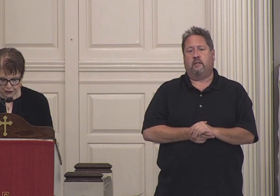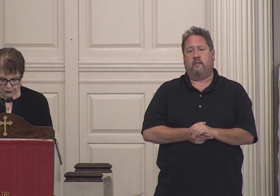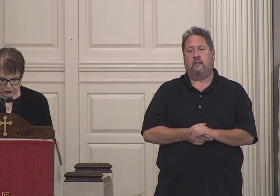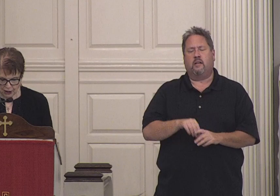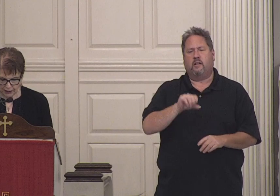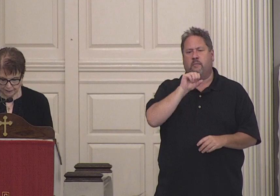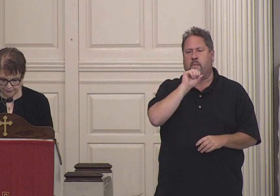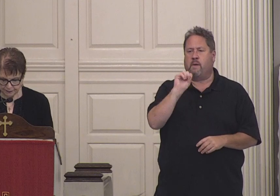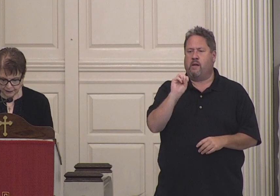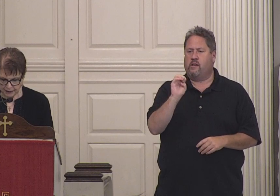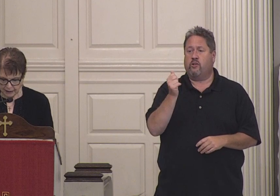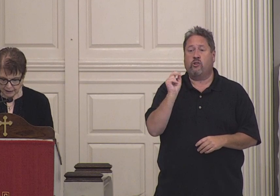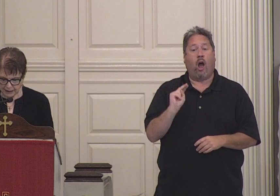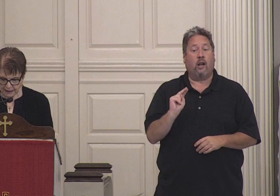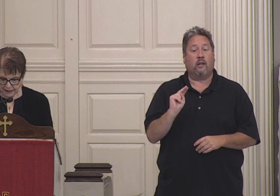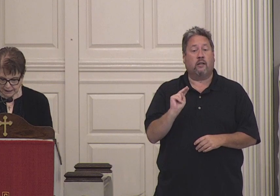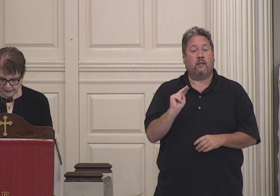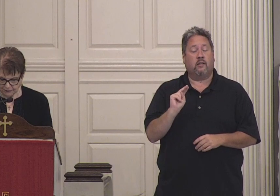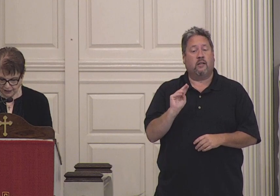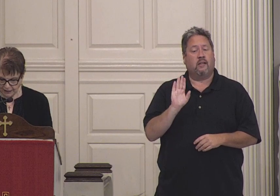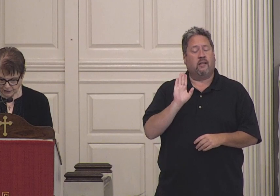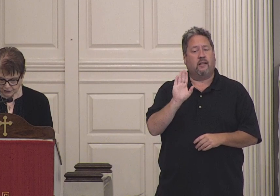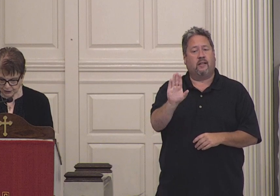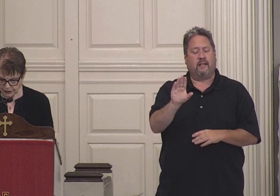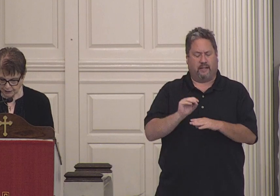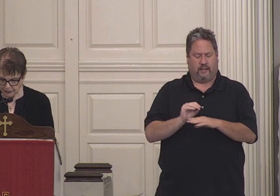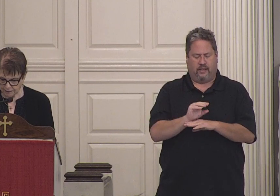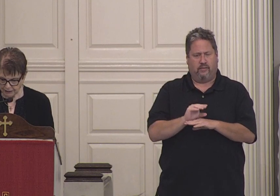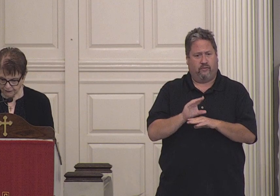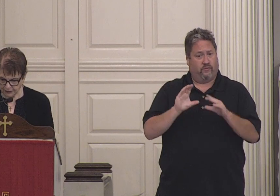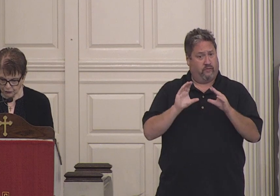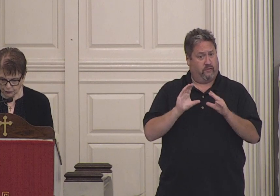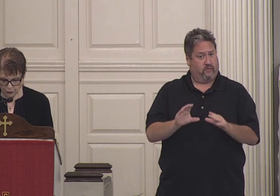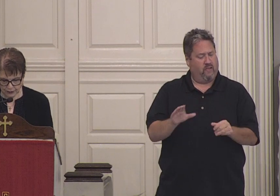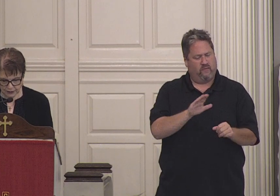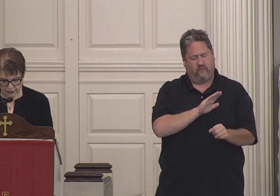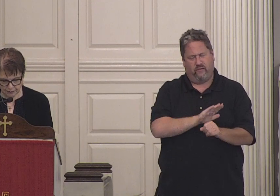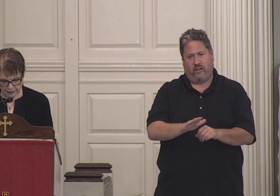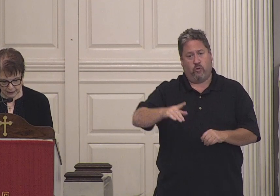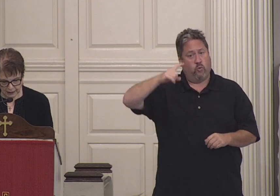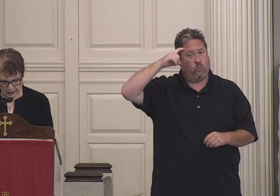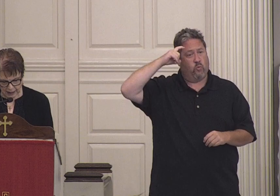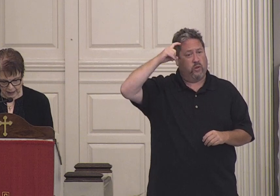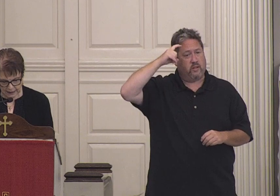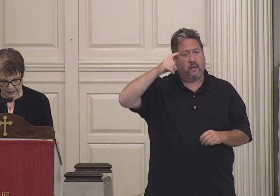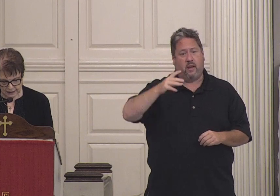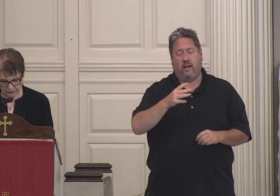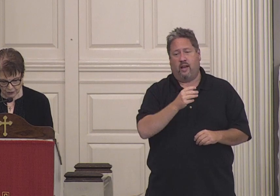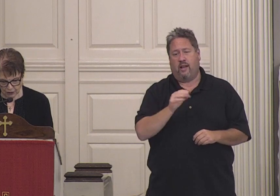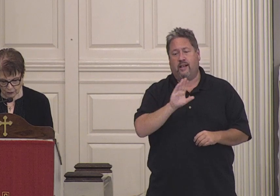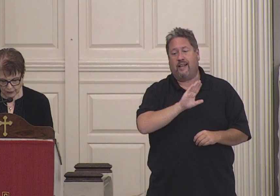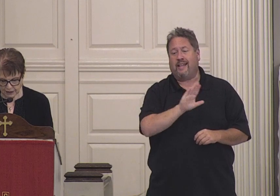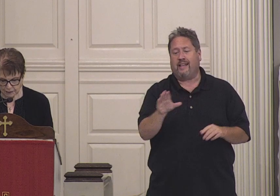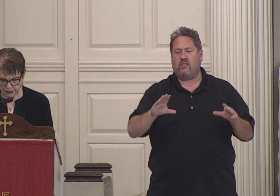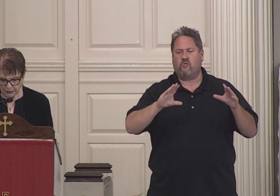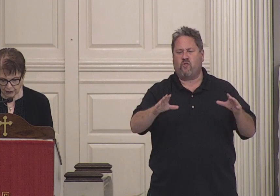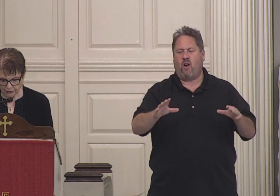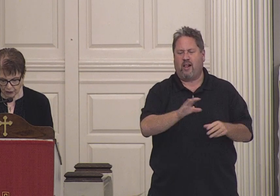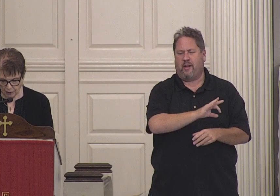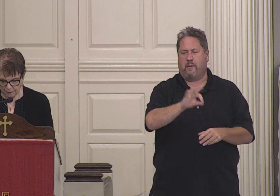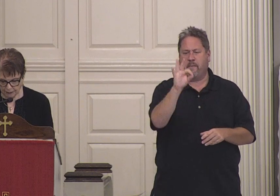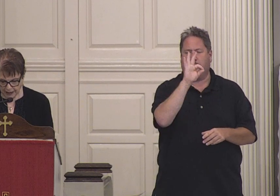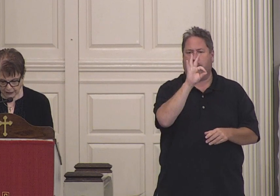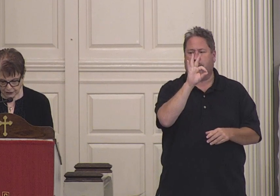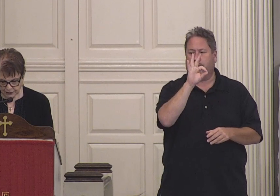For Bishop Sean, that his advisors be filled with wisdom and his flock with a spirit